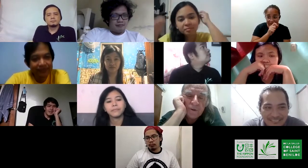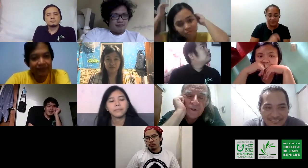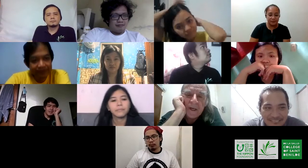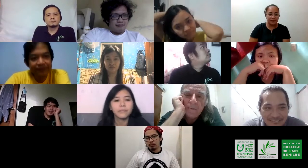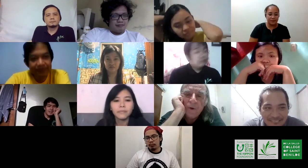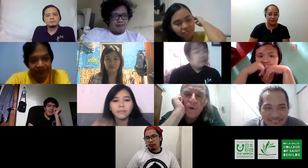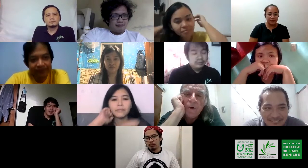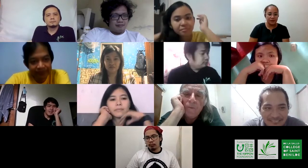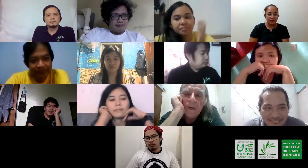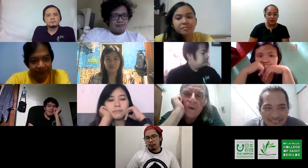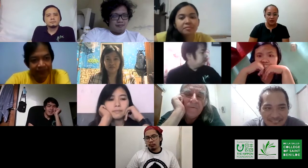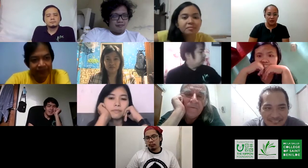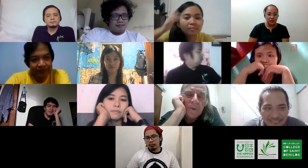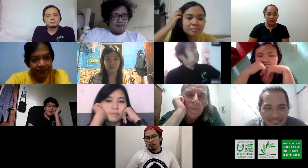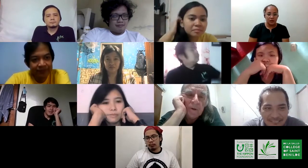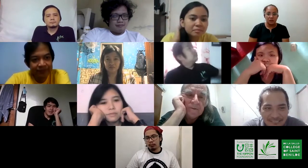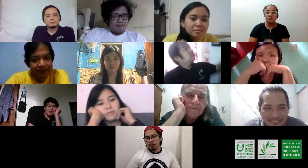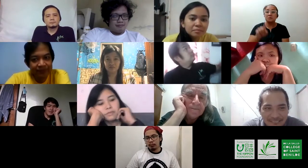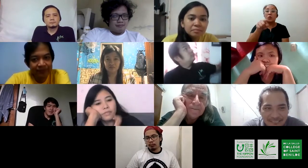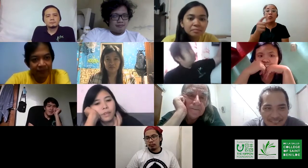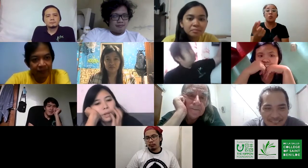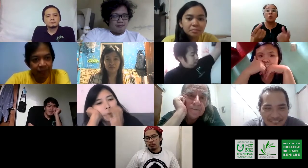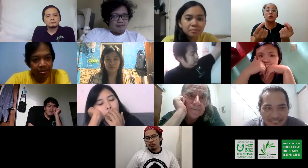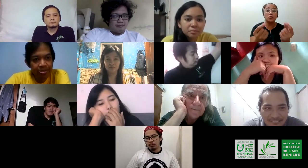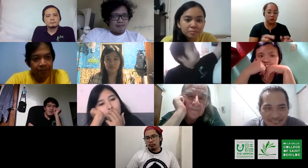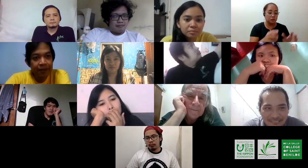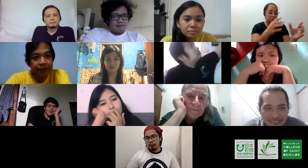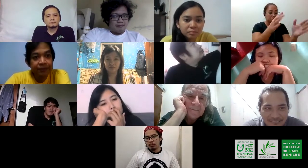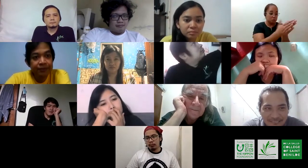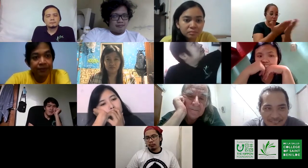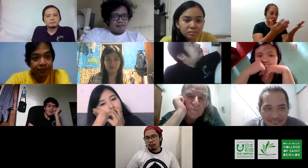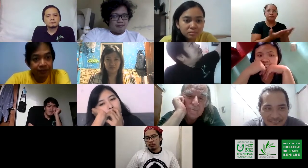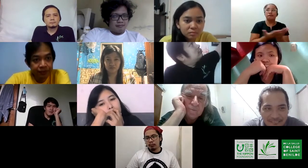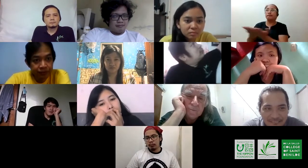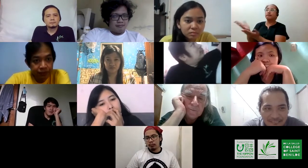did you just take a book home and learn from the book?